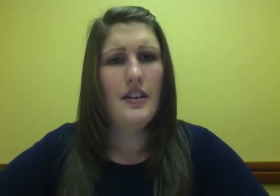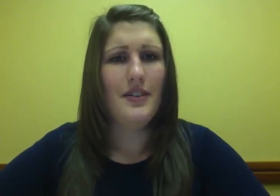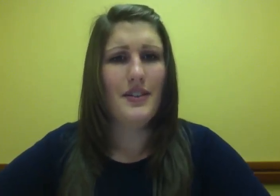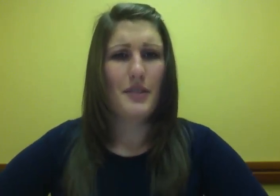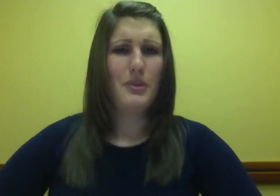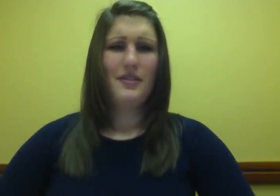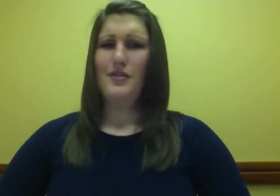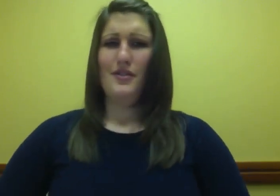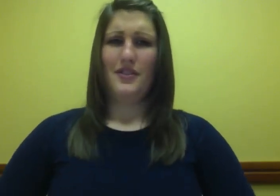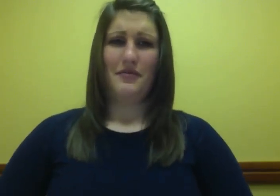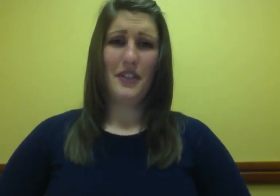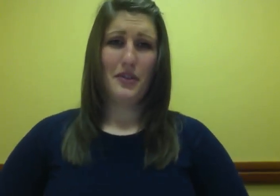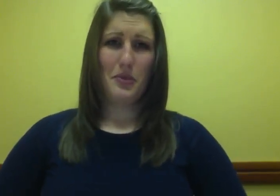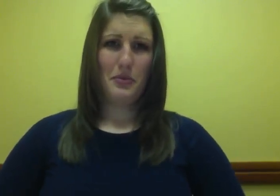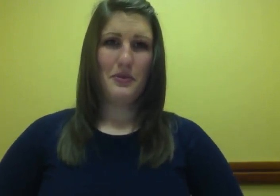I went to the beach, killed people.